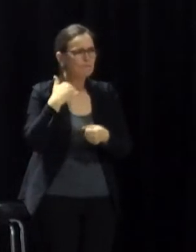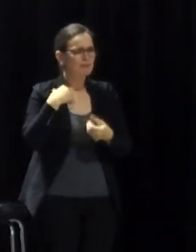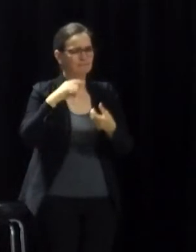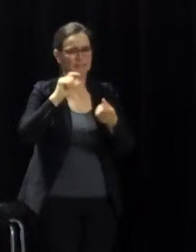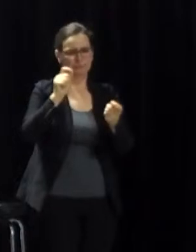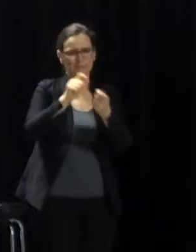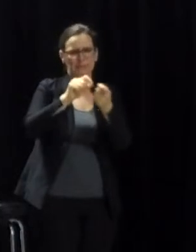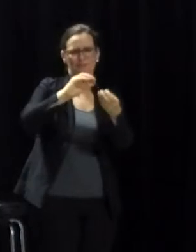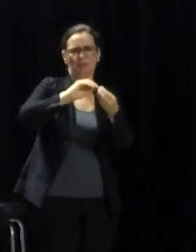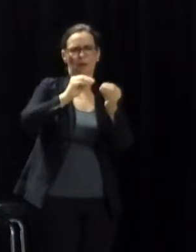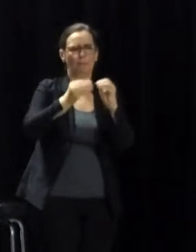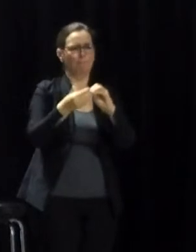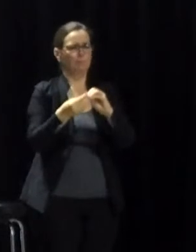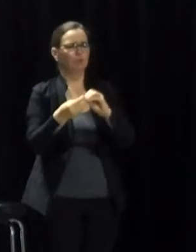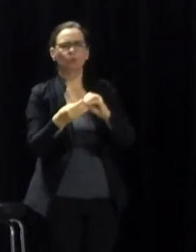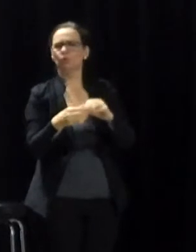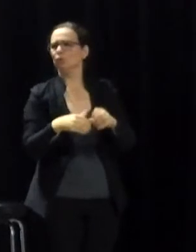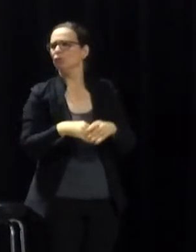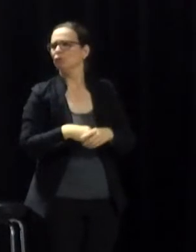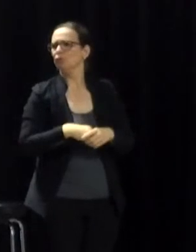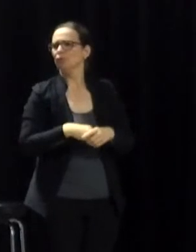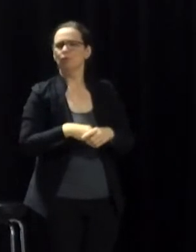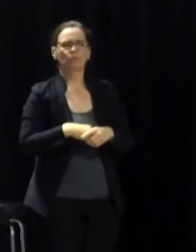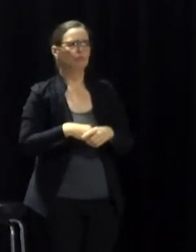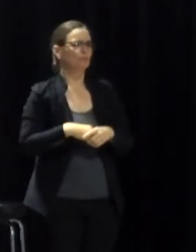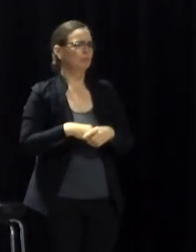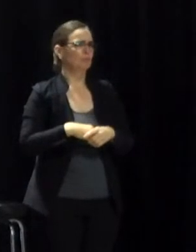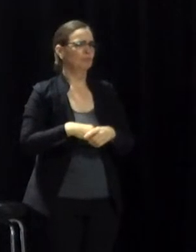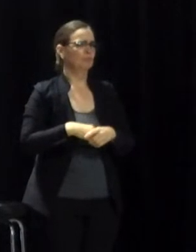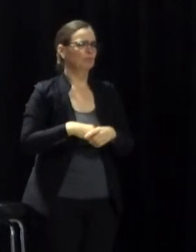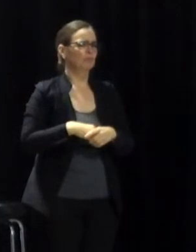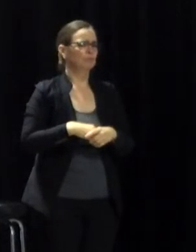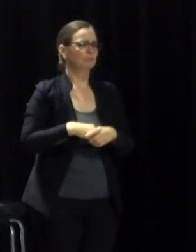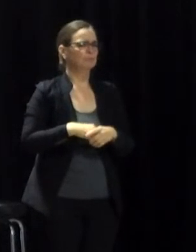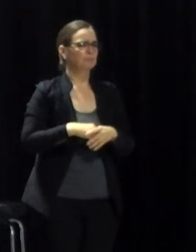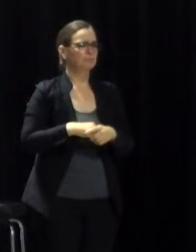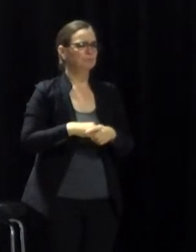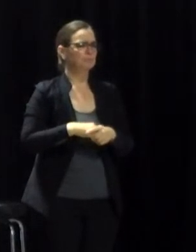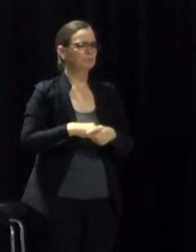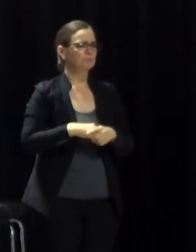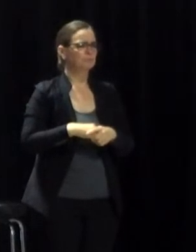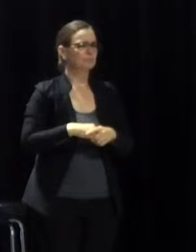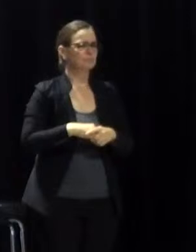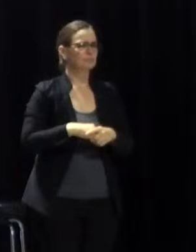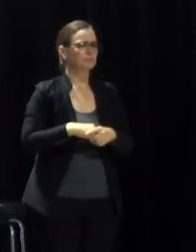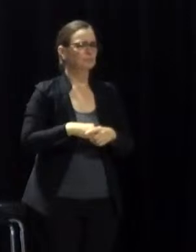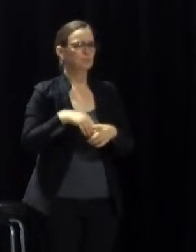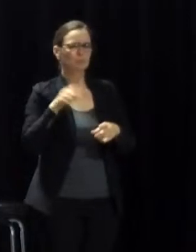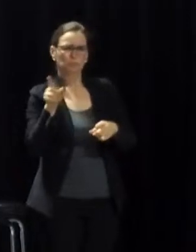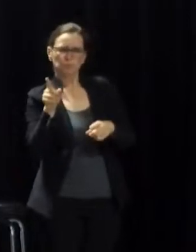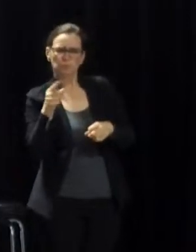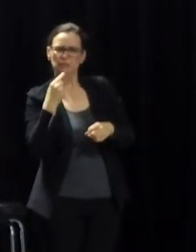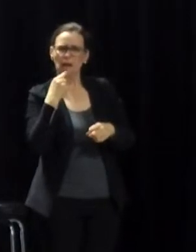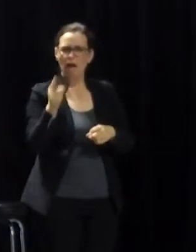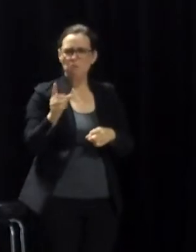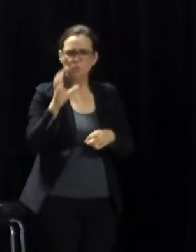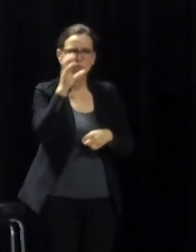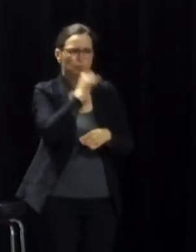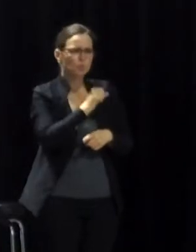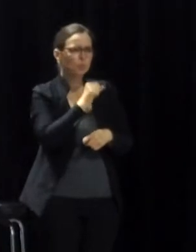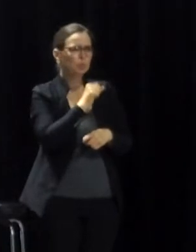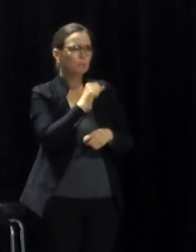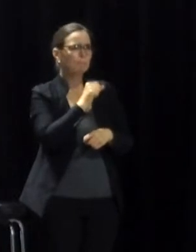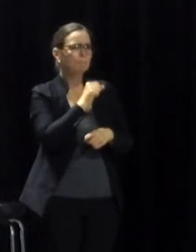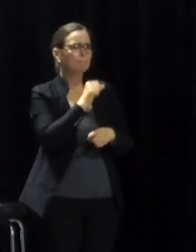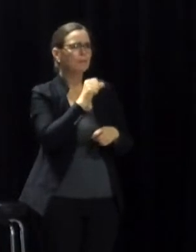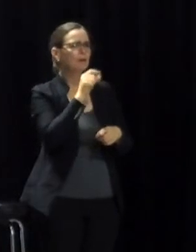but you're presuming that some of those people went to the workplace with symptoms. We know some of them went with symptoms.